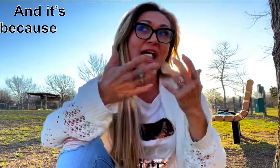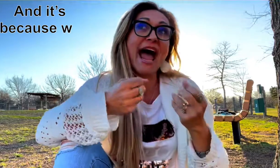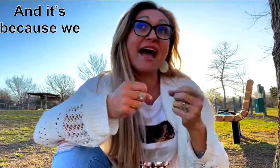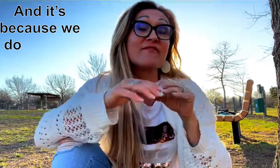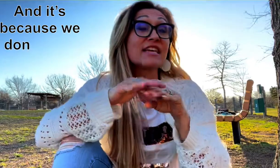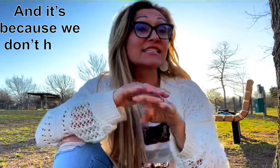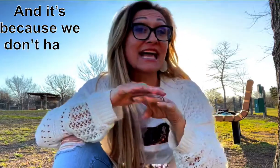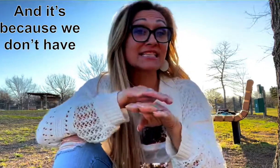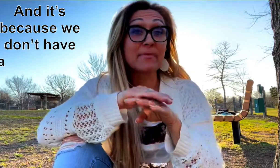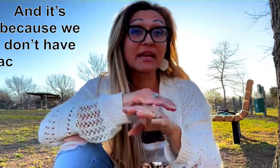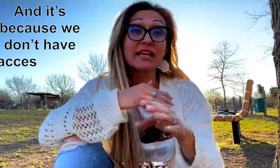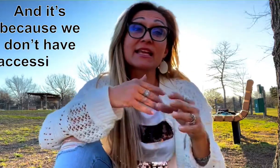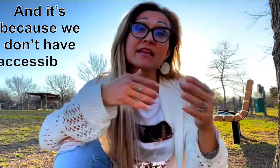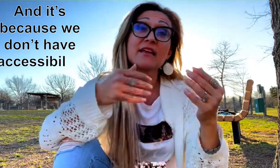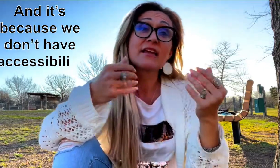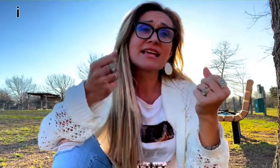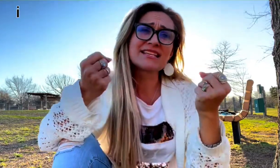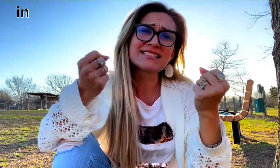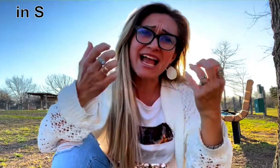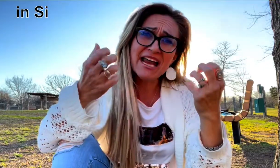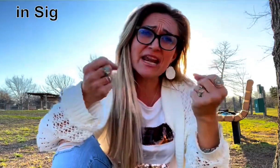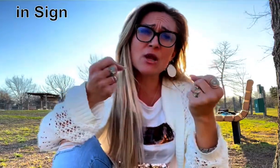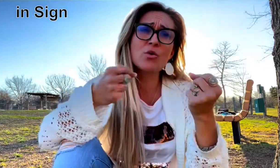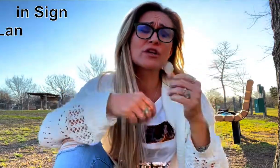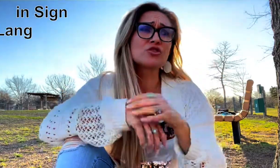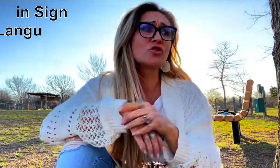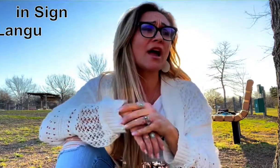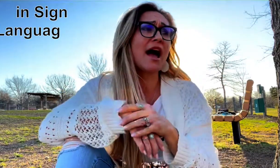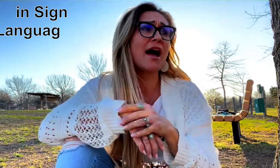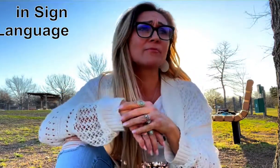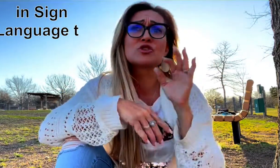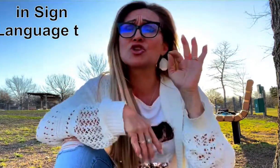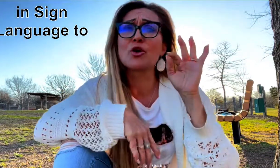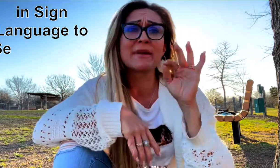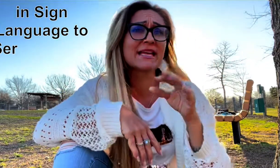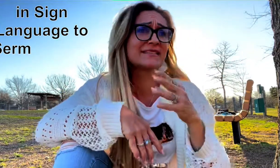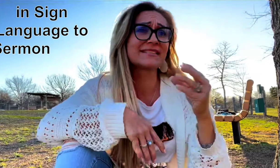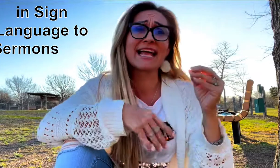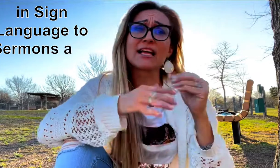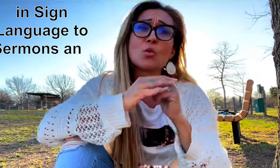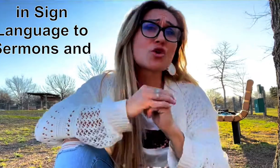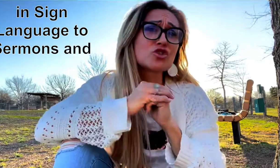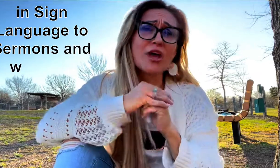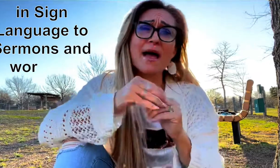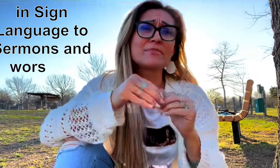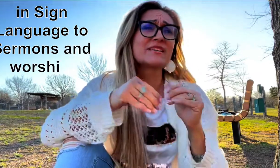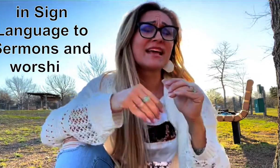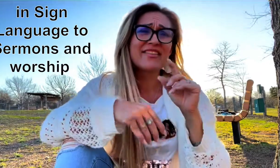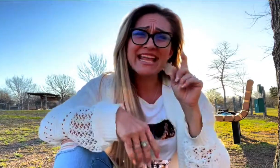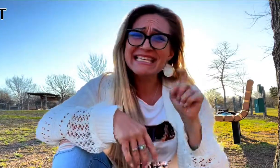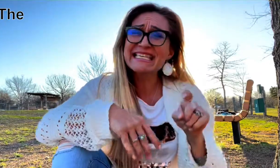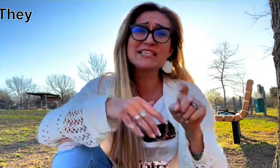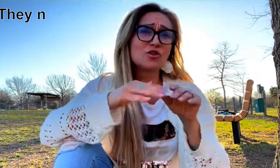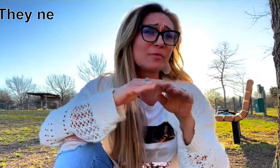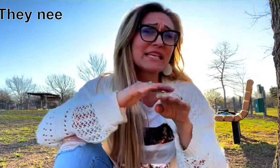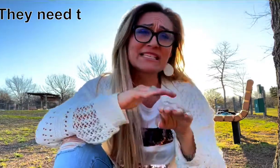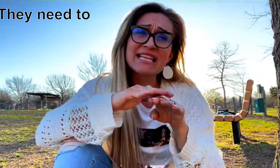have accessibility in sign language, sermons and worship. They need to be